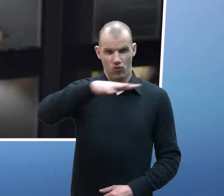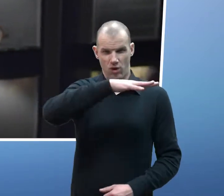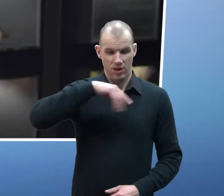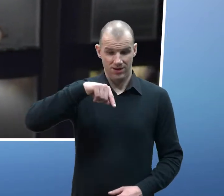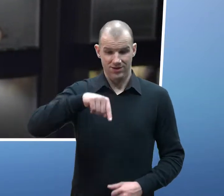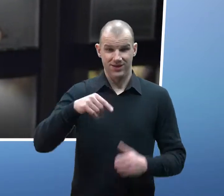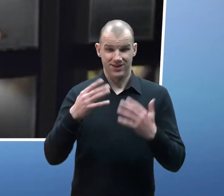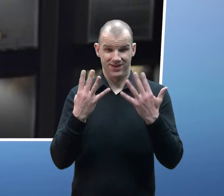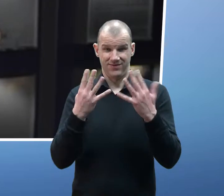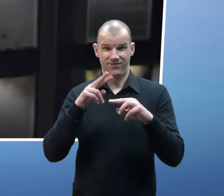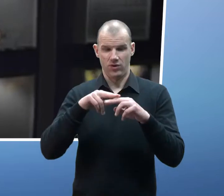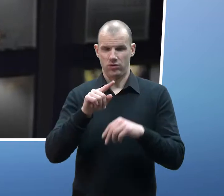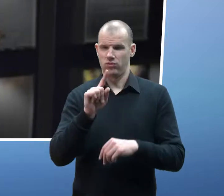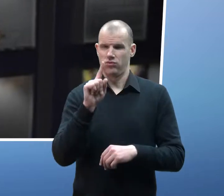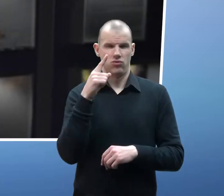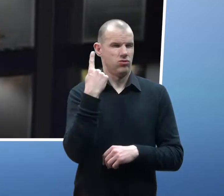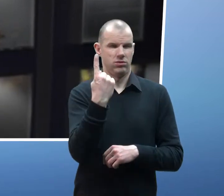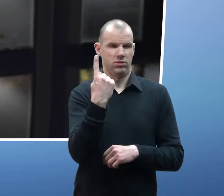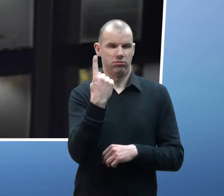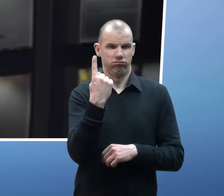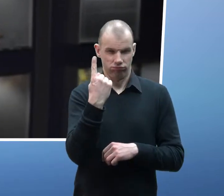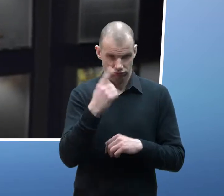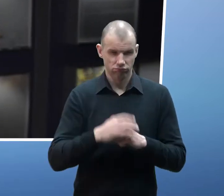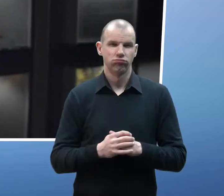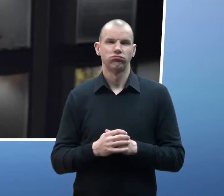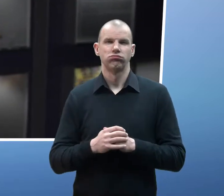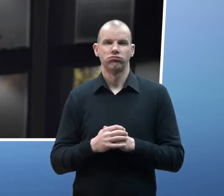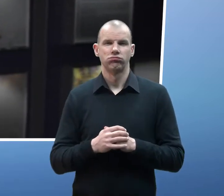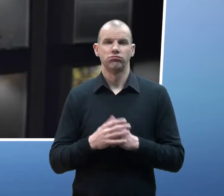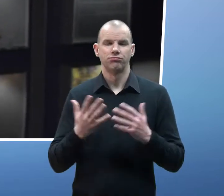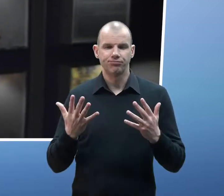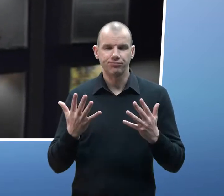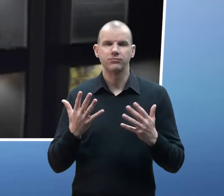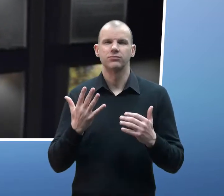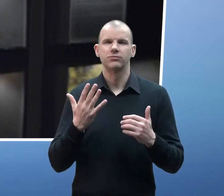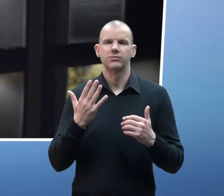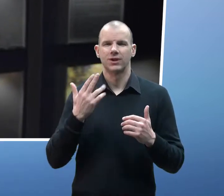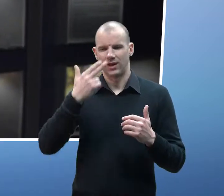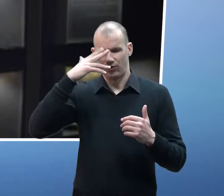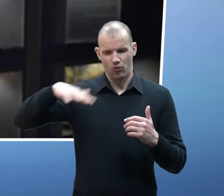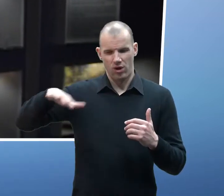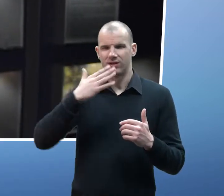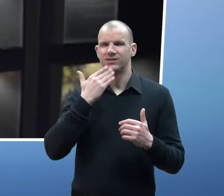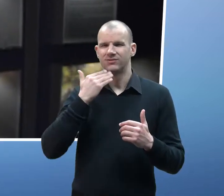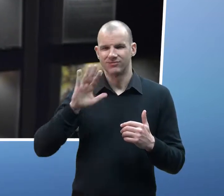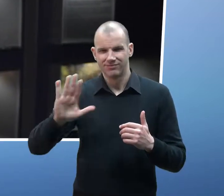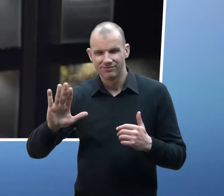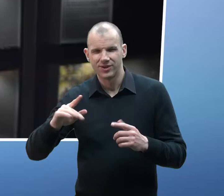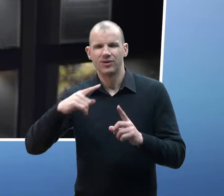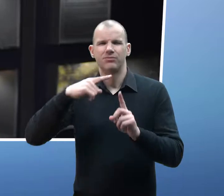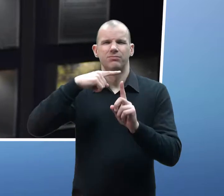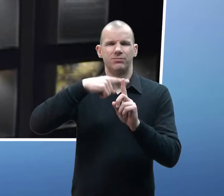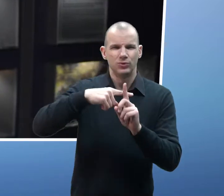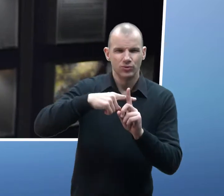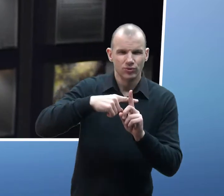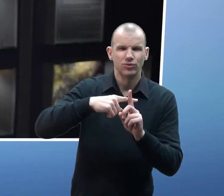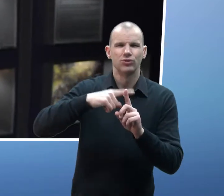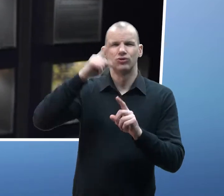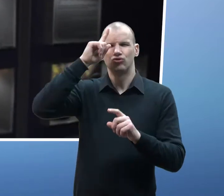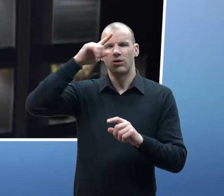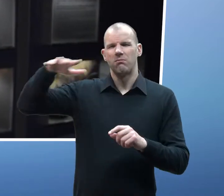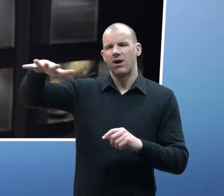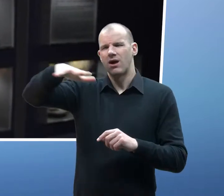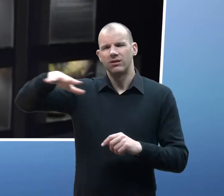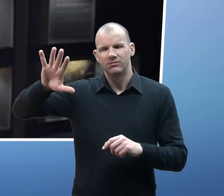The Ninth Fort is the only place in Lithuania where not only local but also